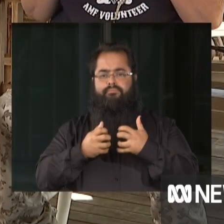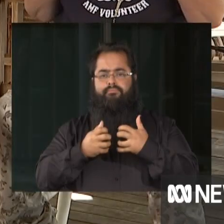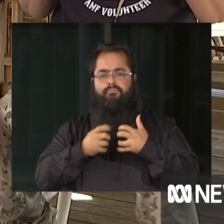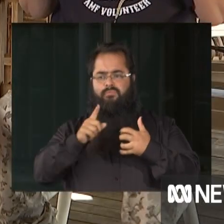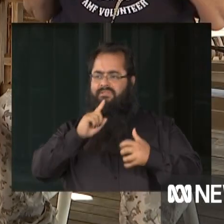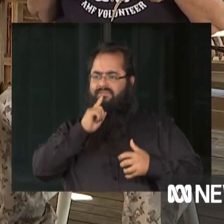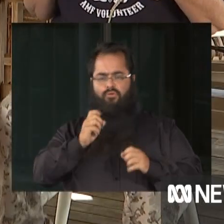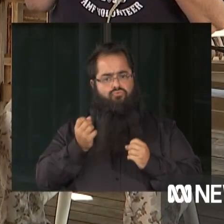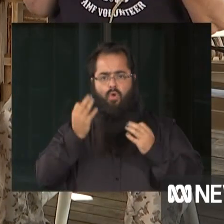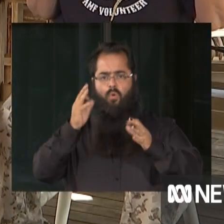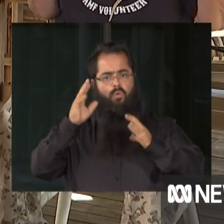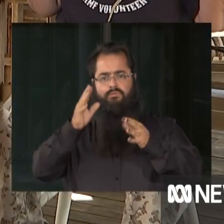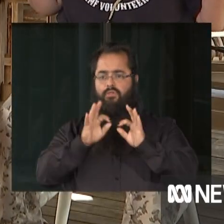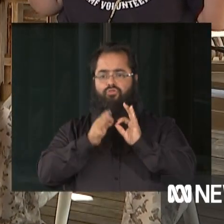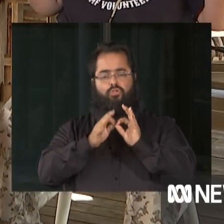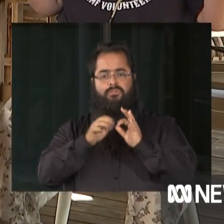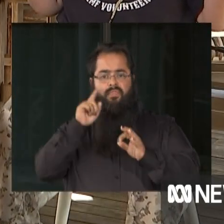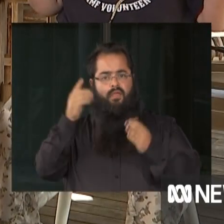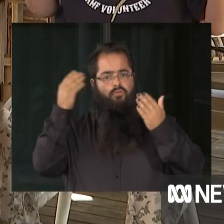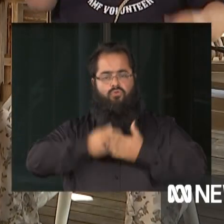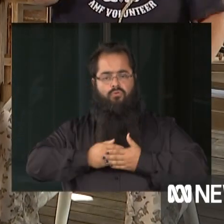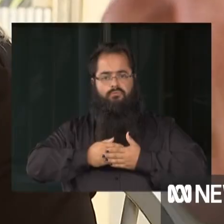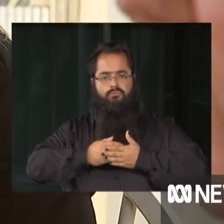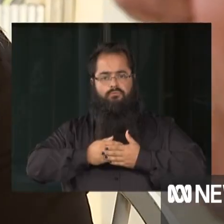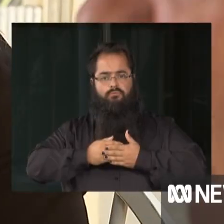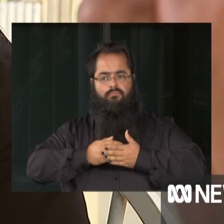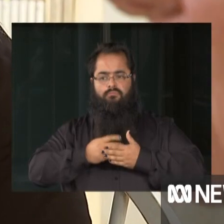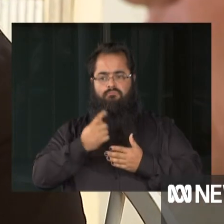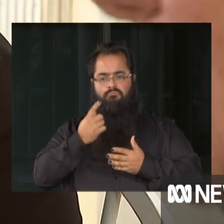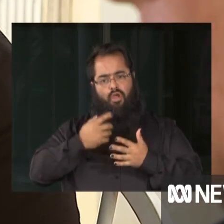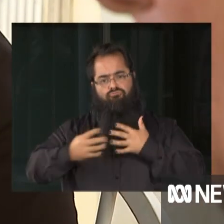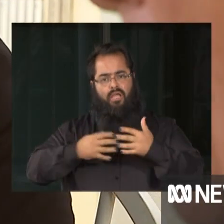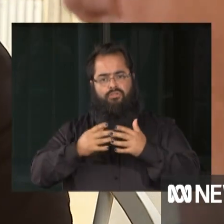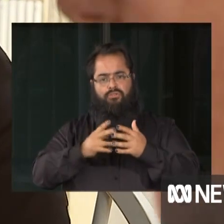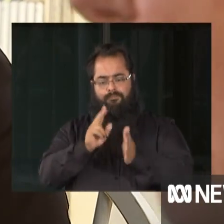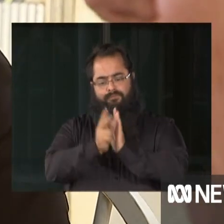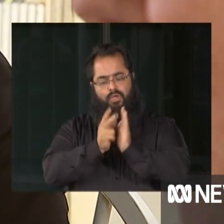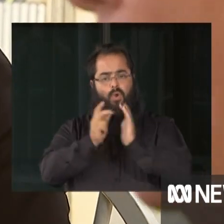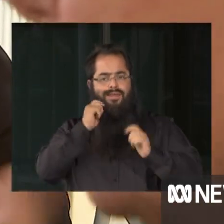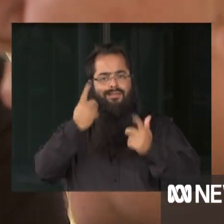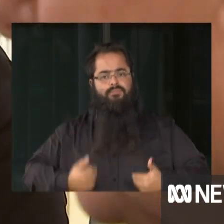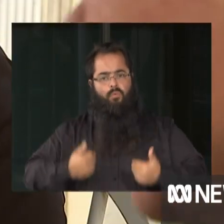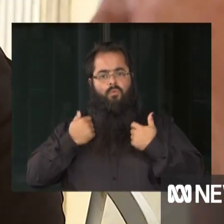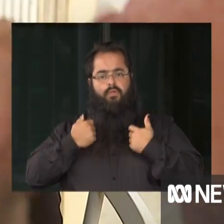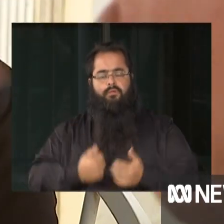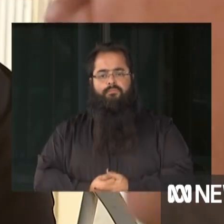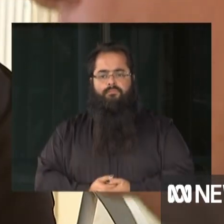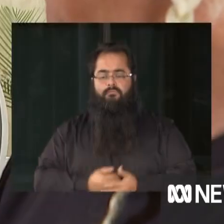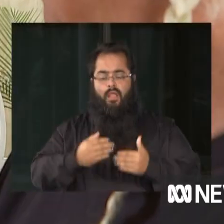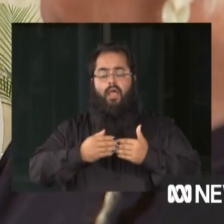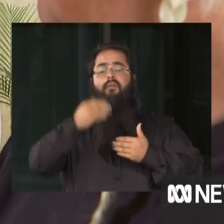perforated. She says there was no Auslan interpreter that night. One was arranged via video the next